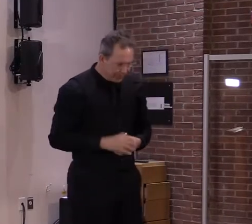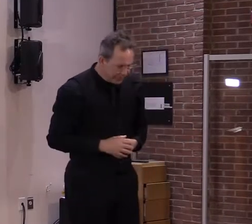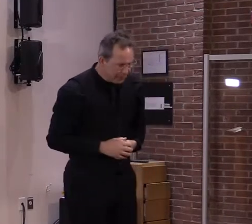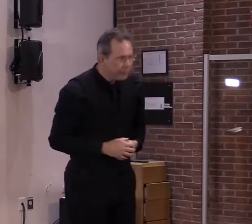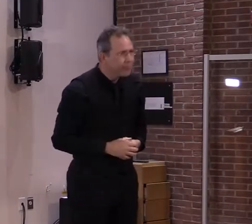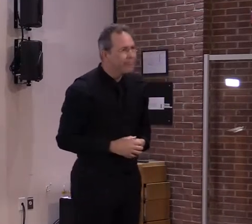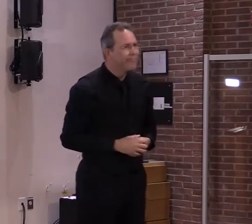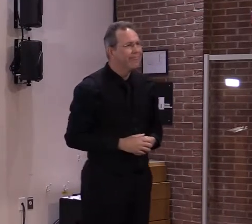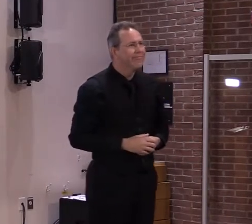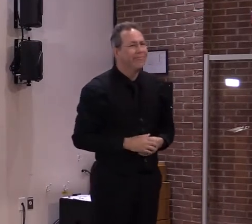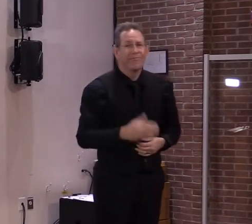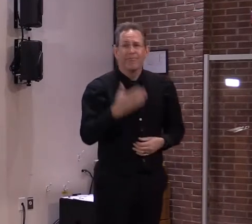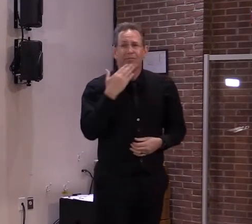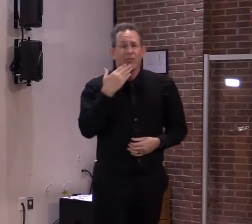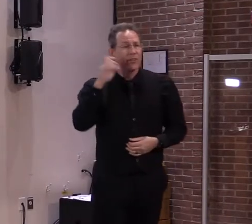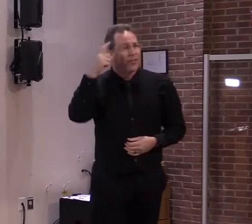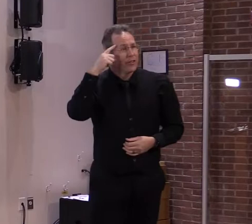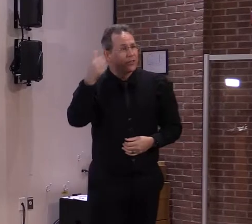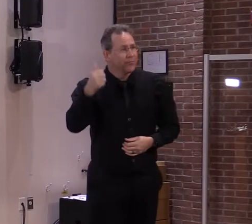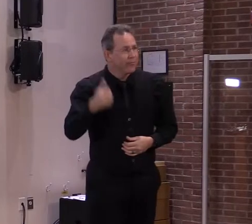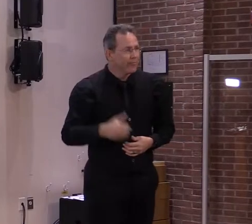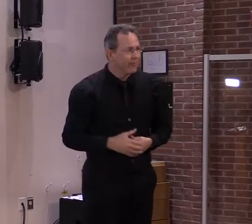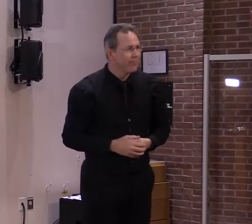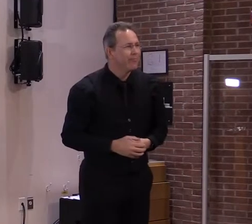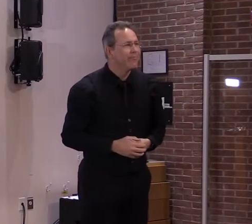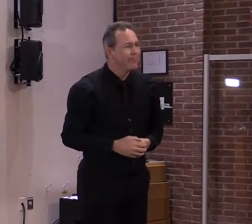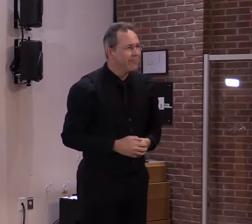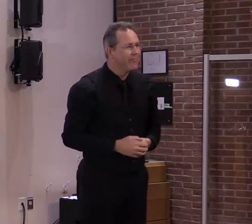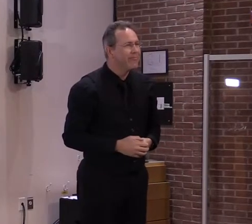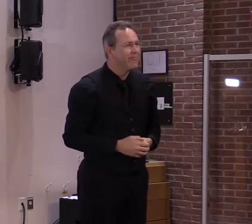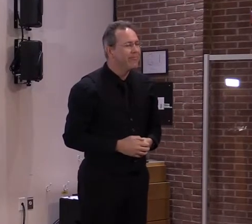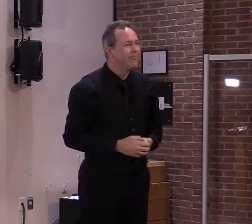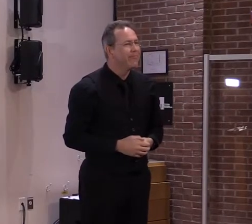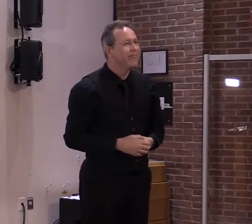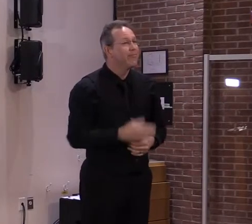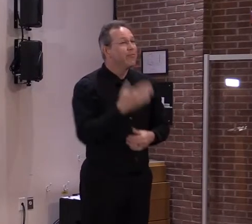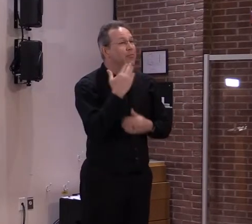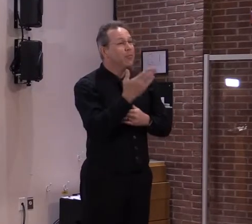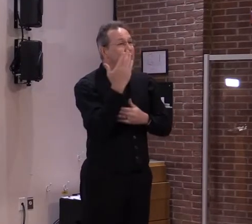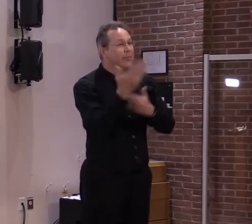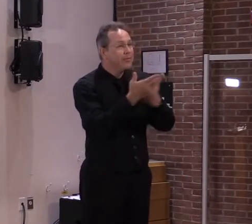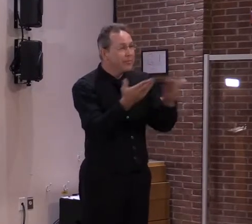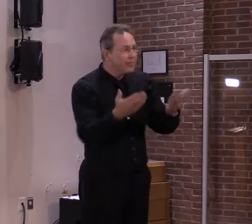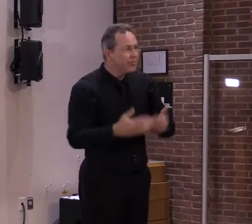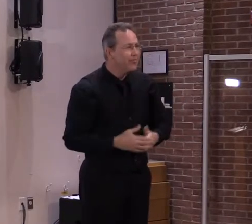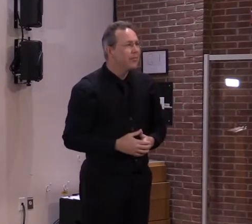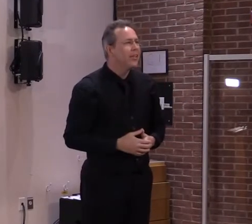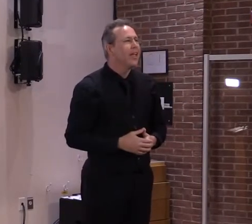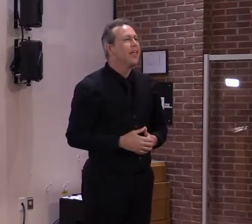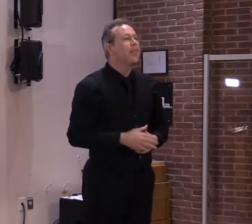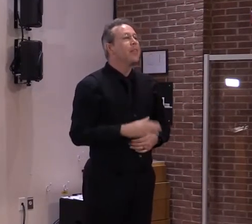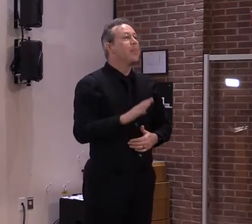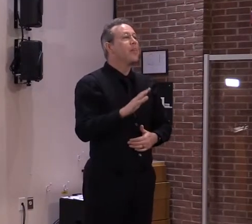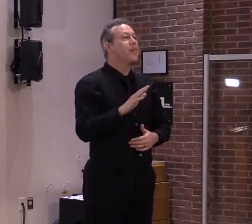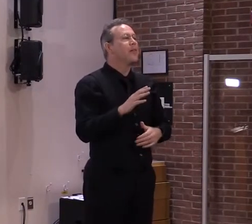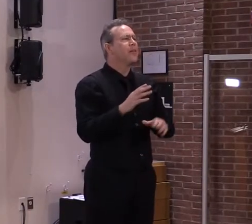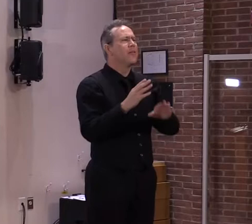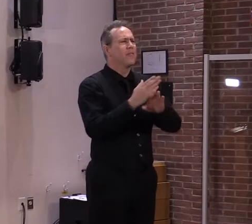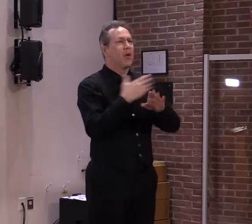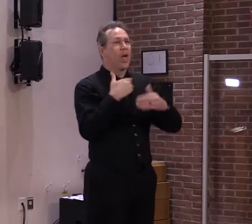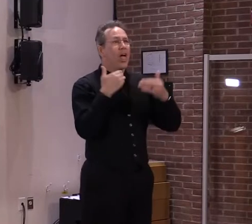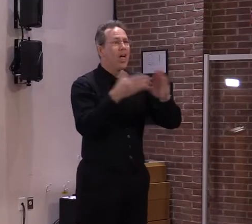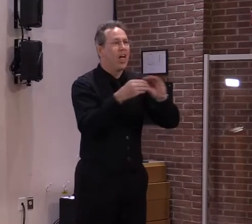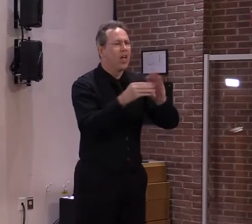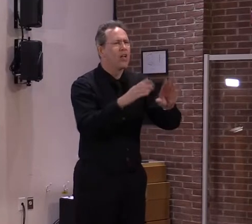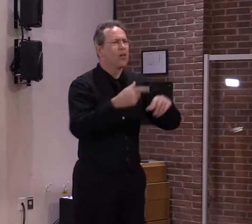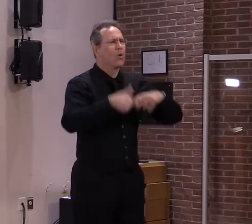Thank you, Governor. Good morning, everyone. Before I dive into the details of the Vermont Forward Plan, which will bring